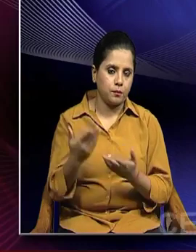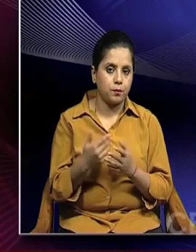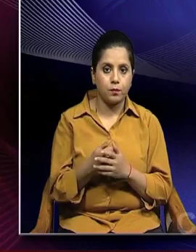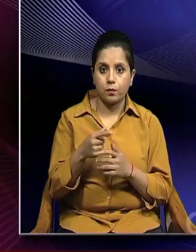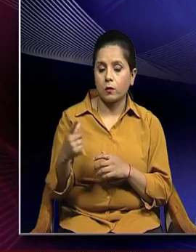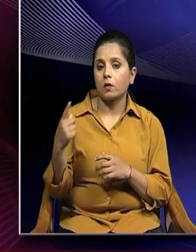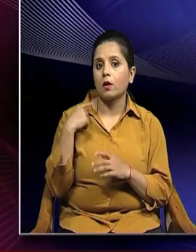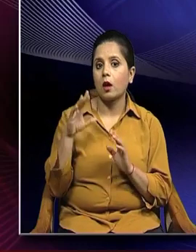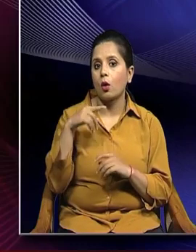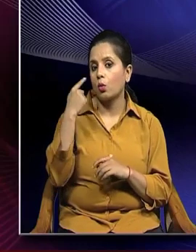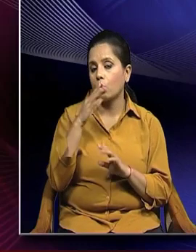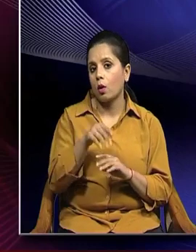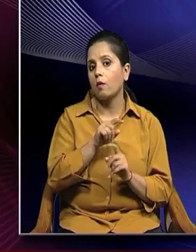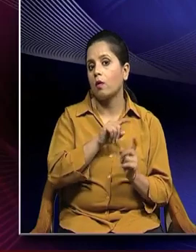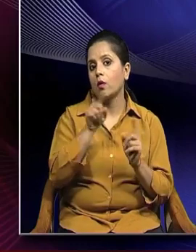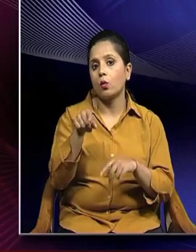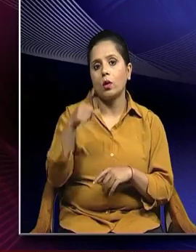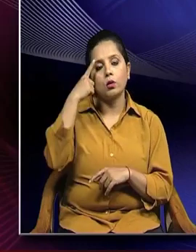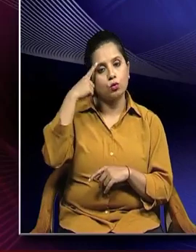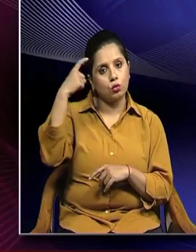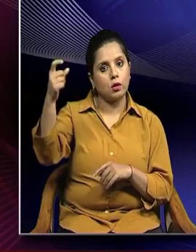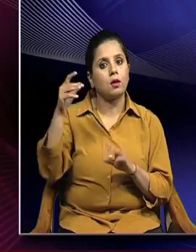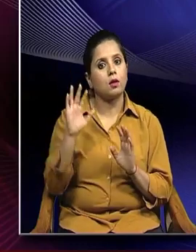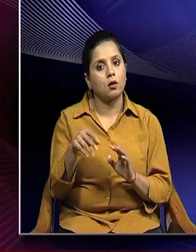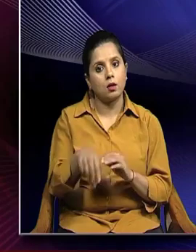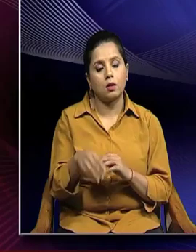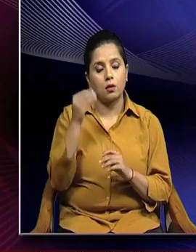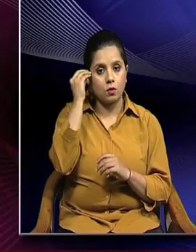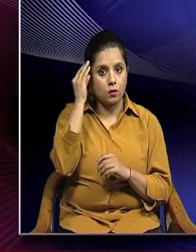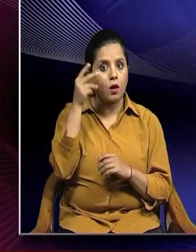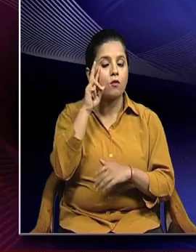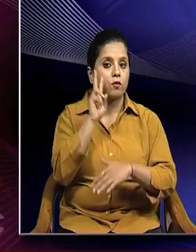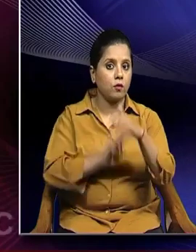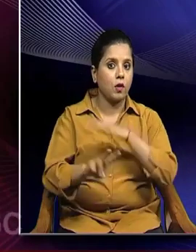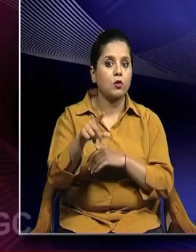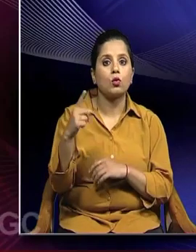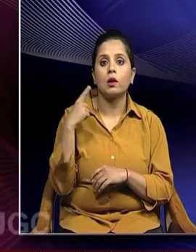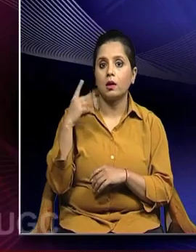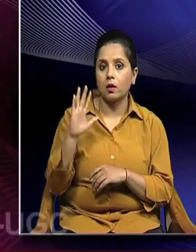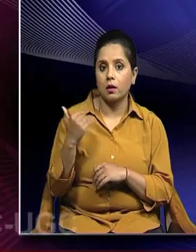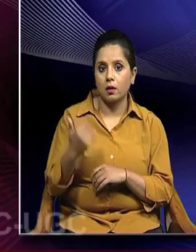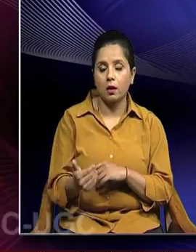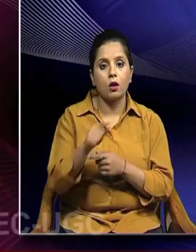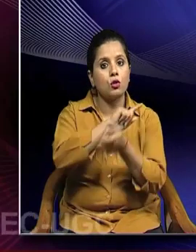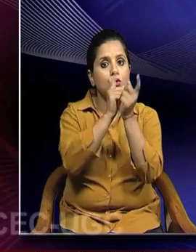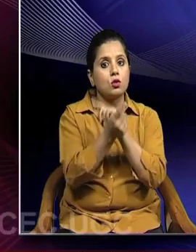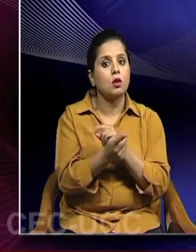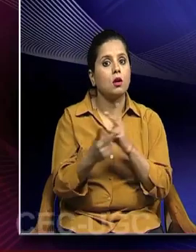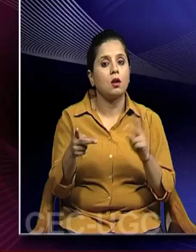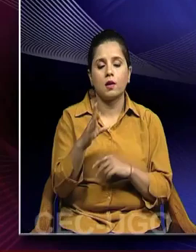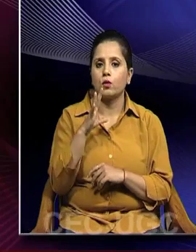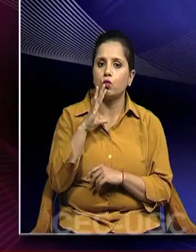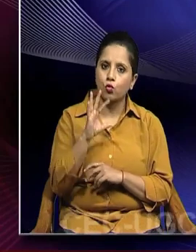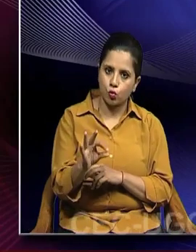the leader who is going to dream. So the vision of the leader is going to be converted into the